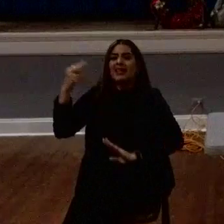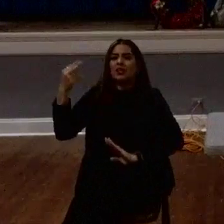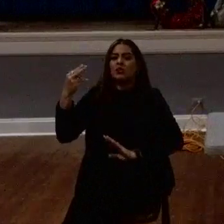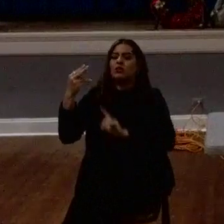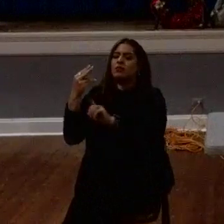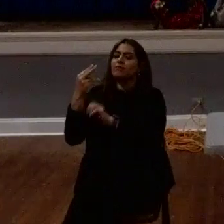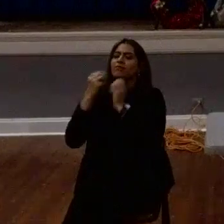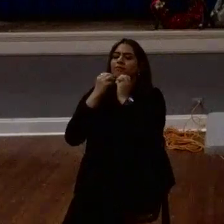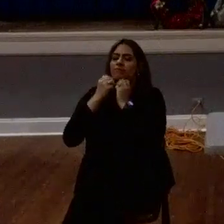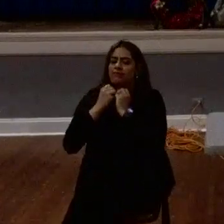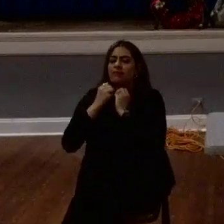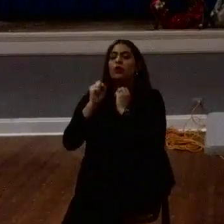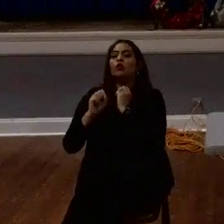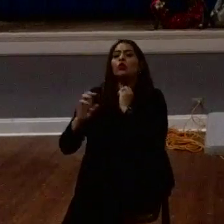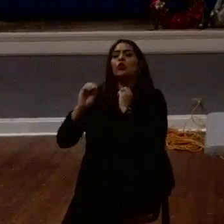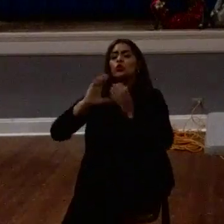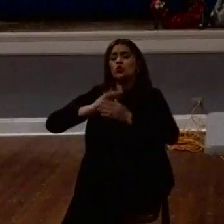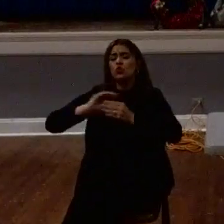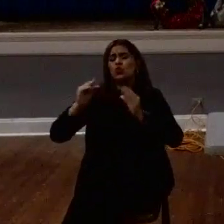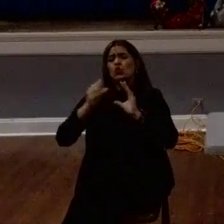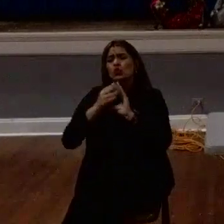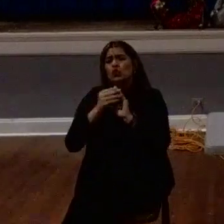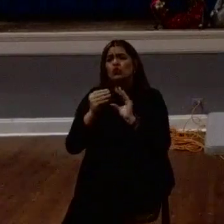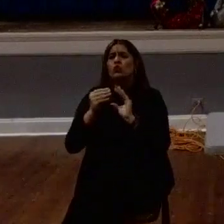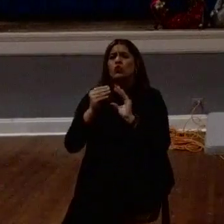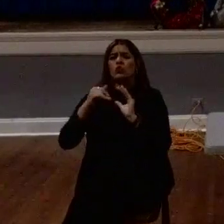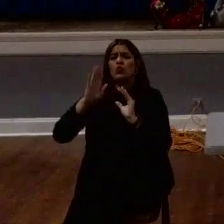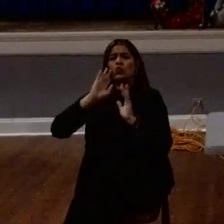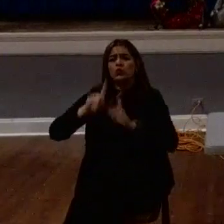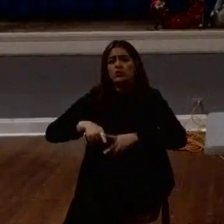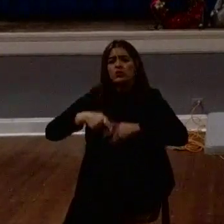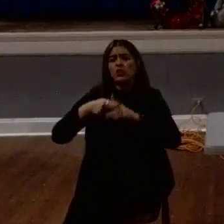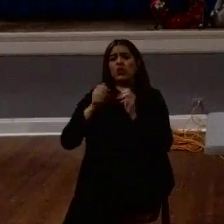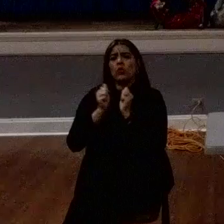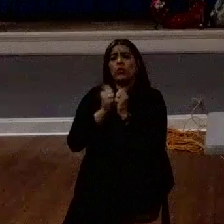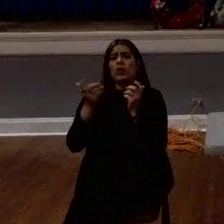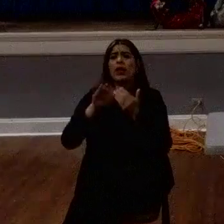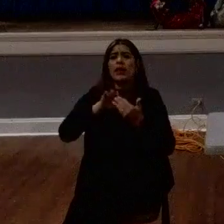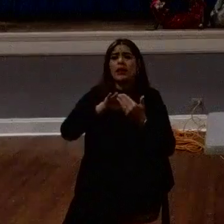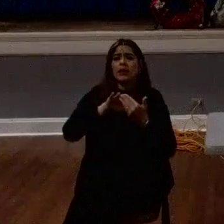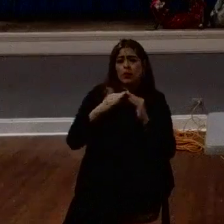So there's a formal story. And it'll start with the community